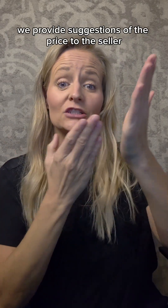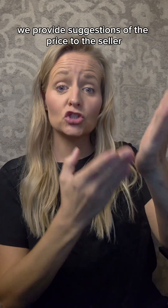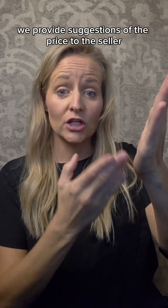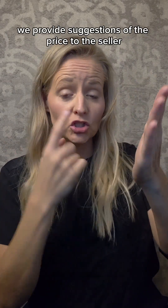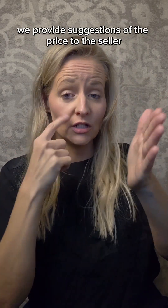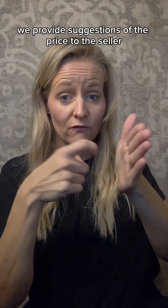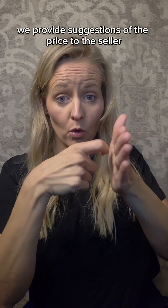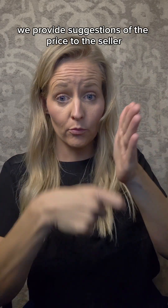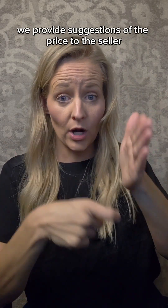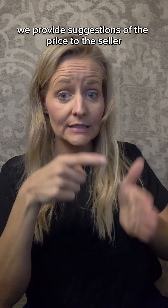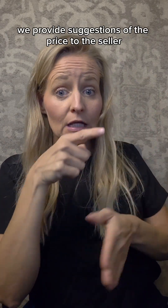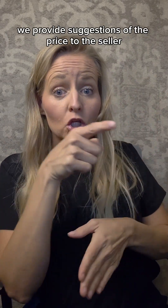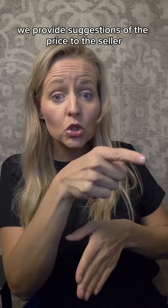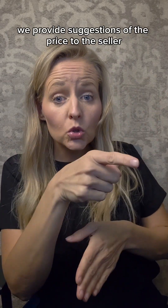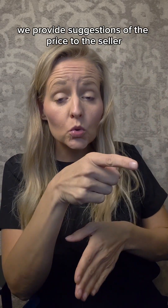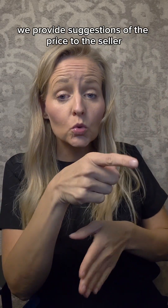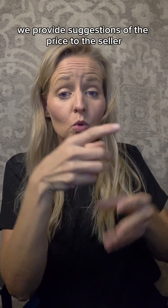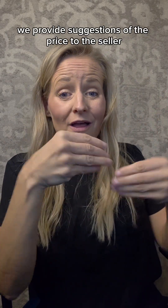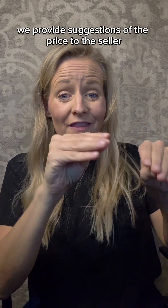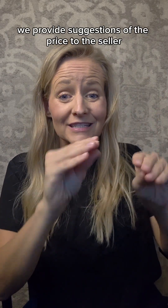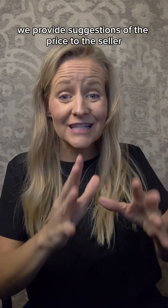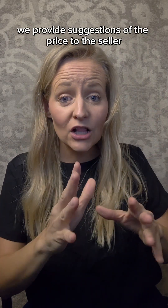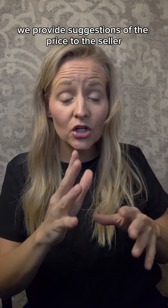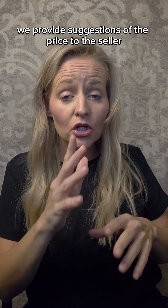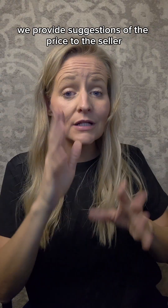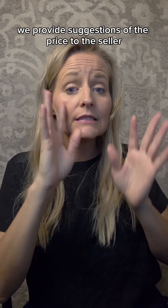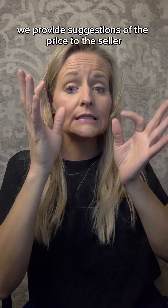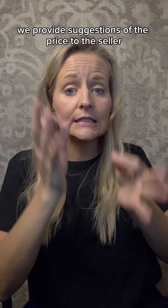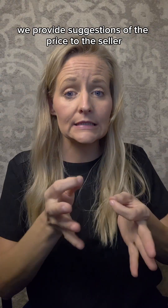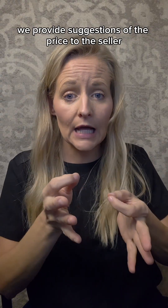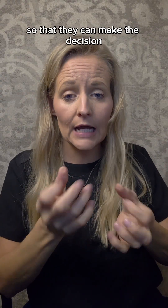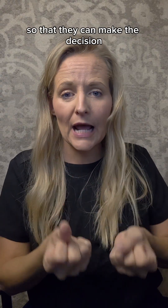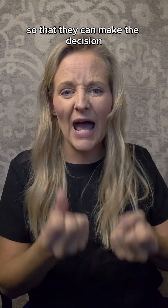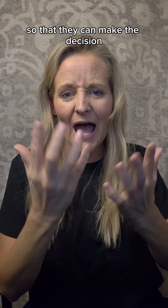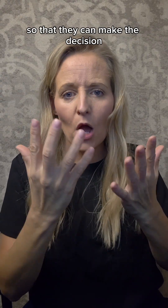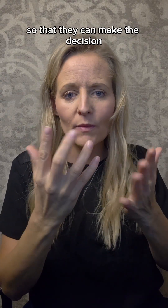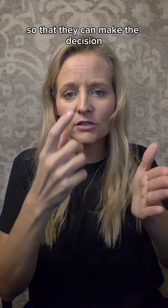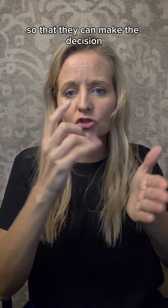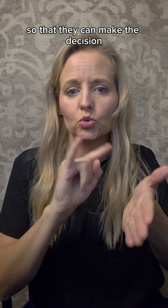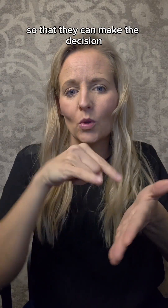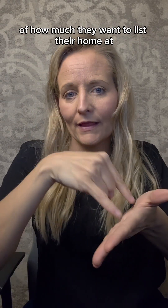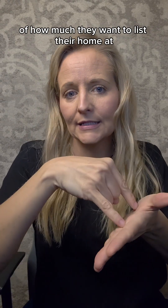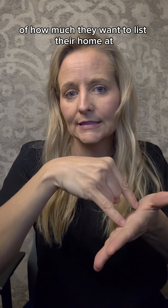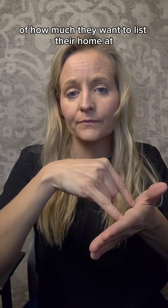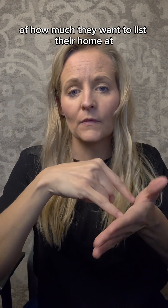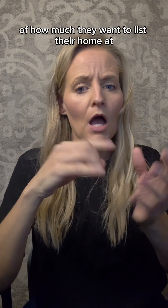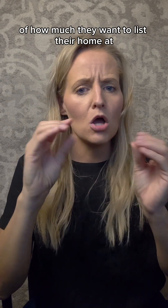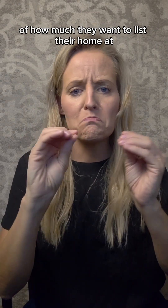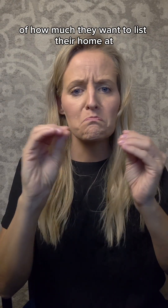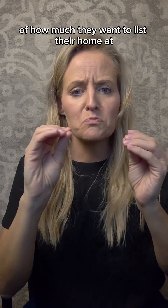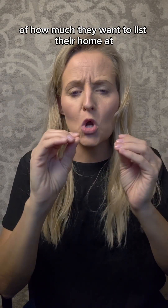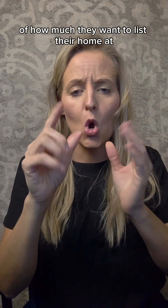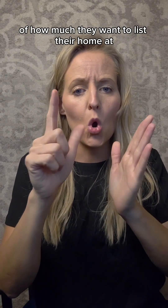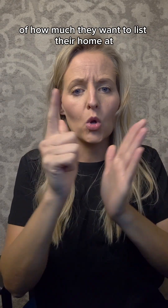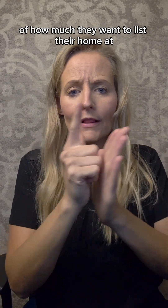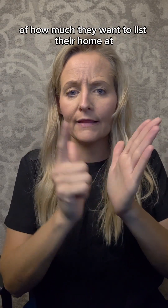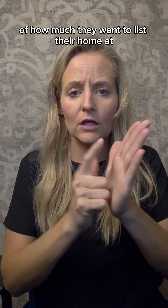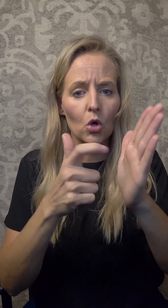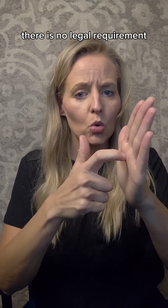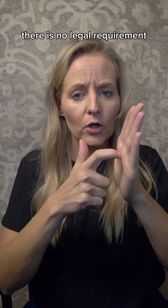provide suggestions of the price to the seller so that they can make the decision of how much they want to list their home at. There is